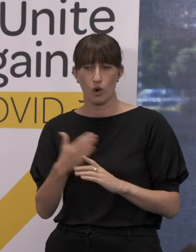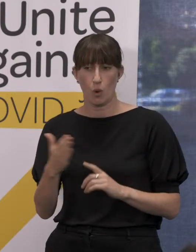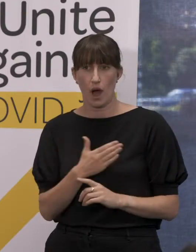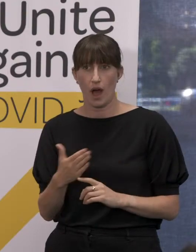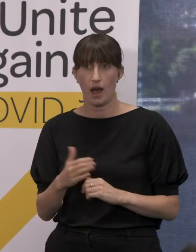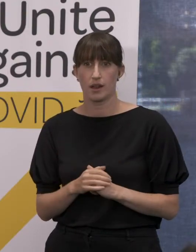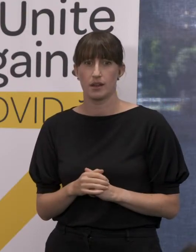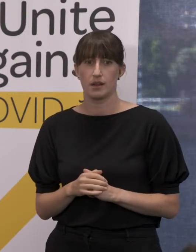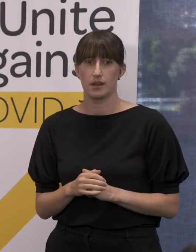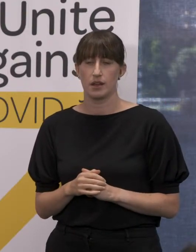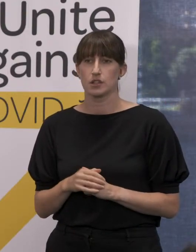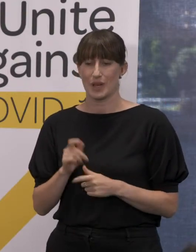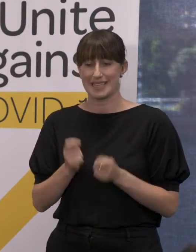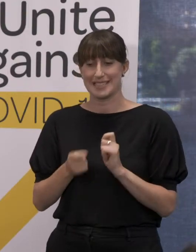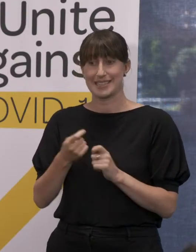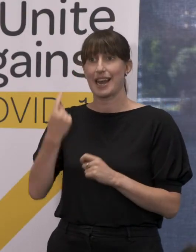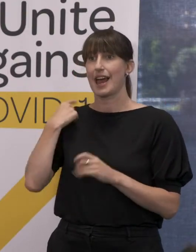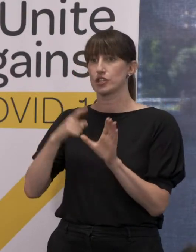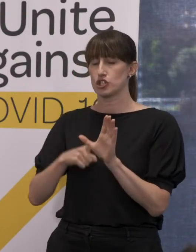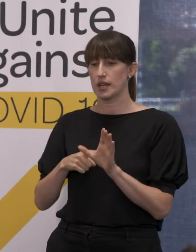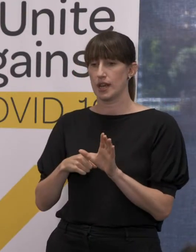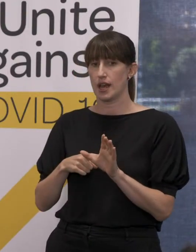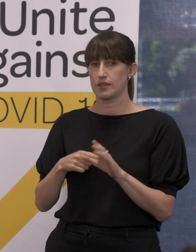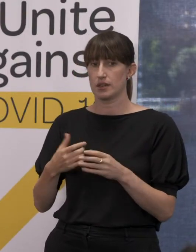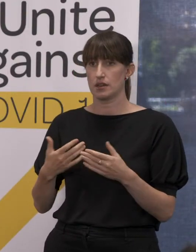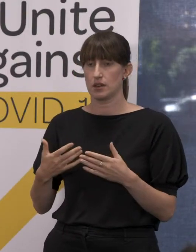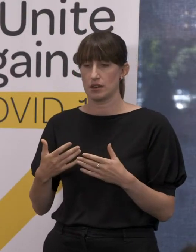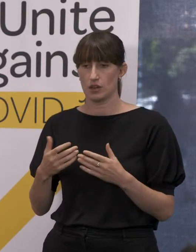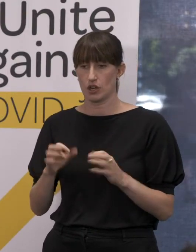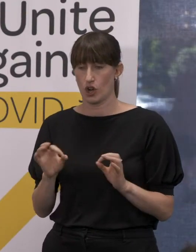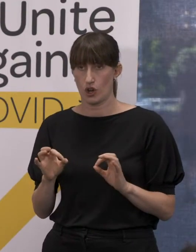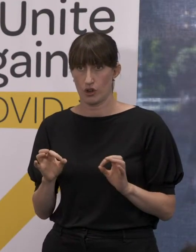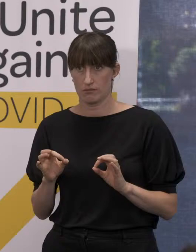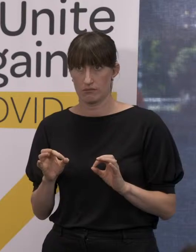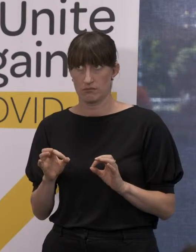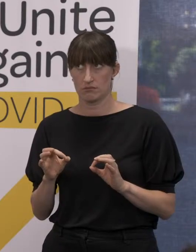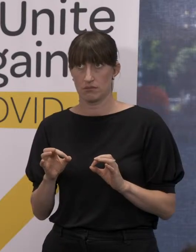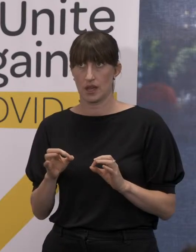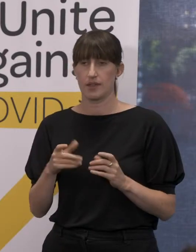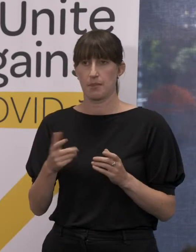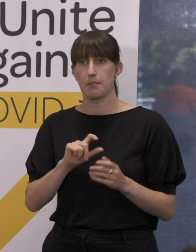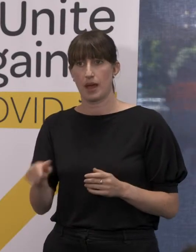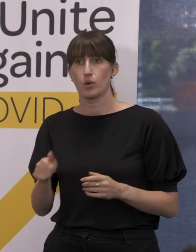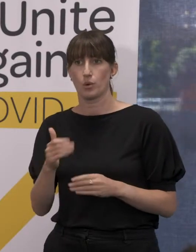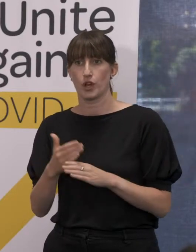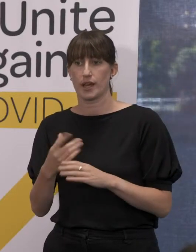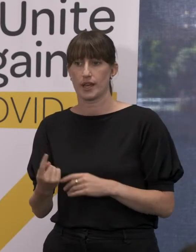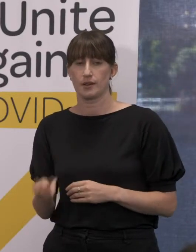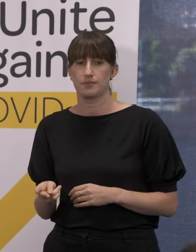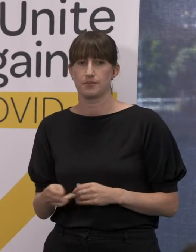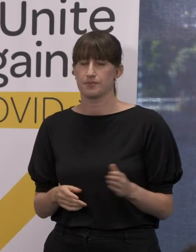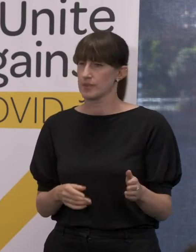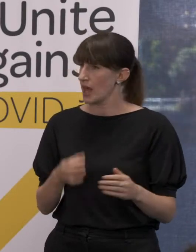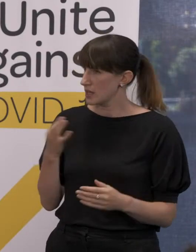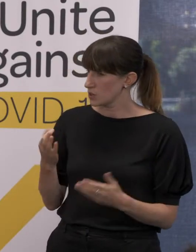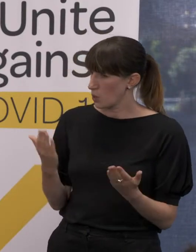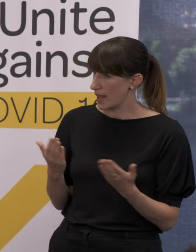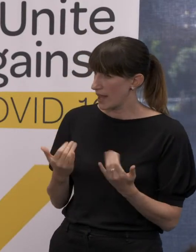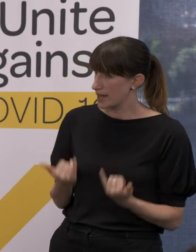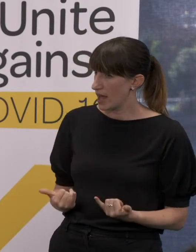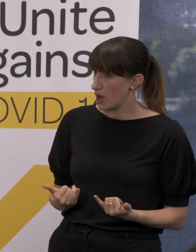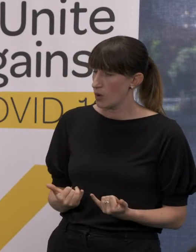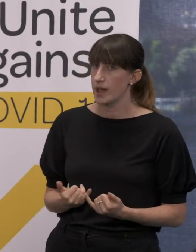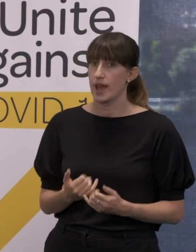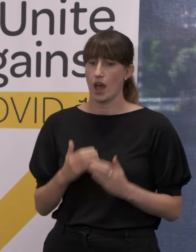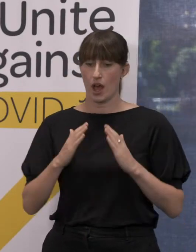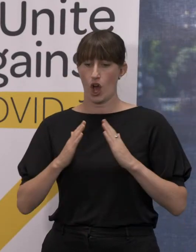all those results are being looked back at. And where is he now? He has been isolating at home overnight and has been transferred to the Jet